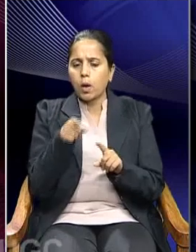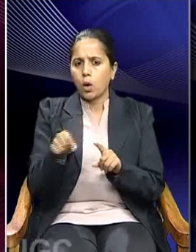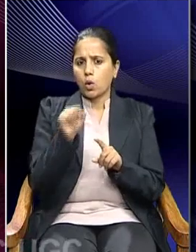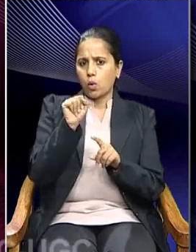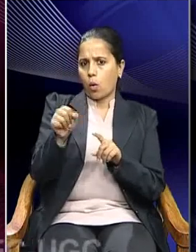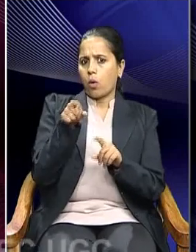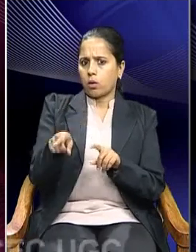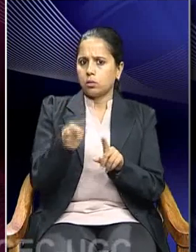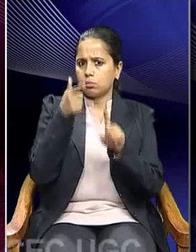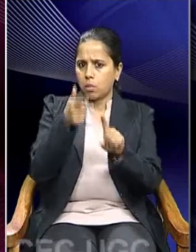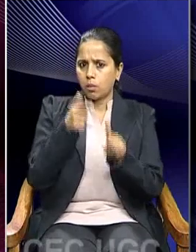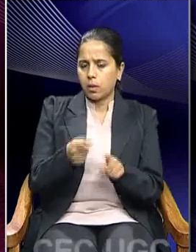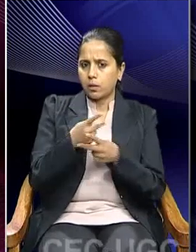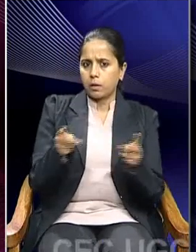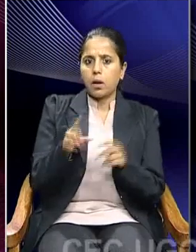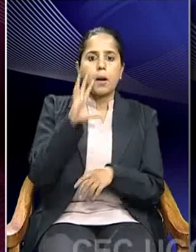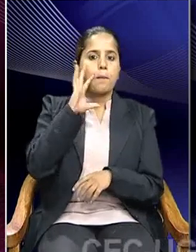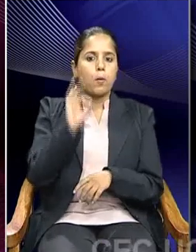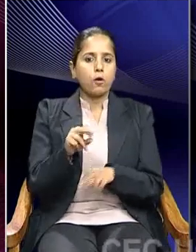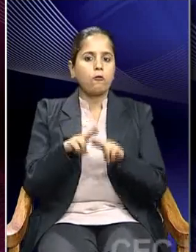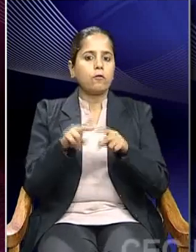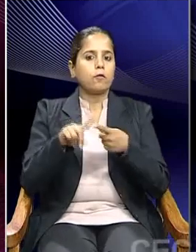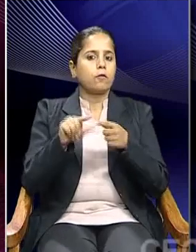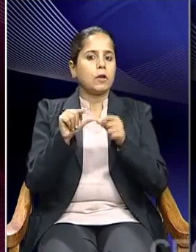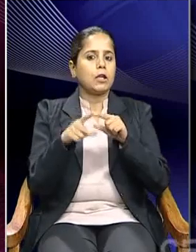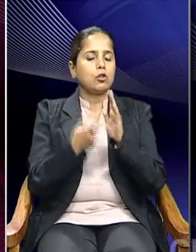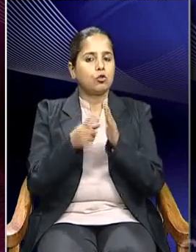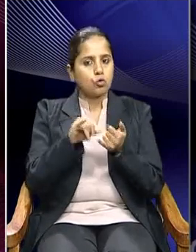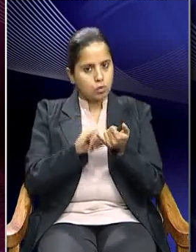world that are considered important at that instant.